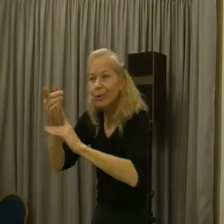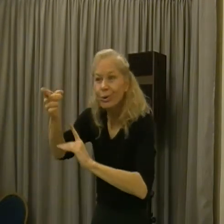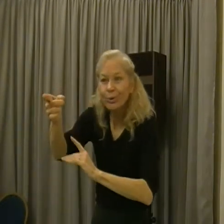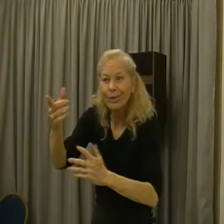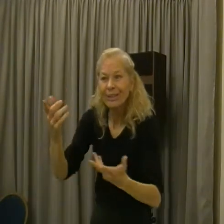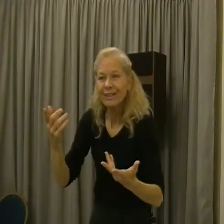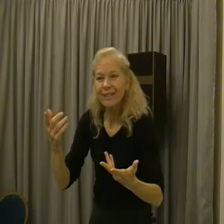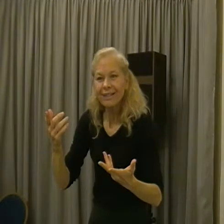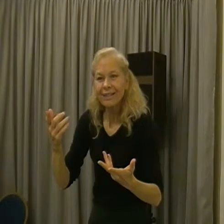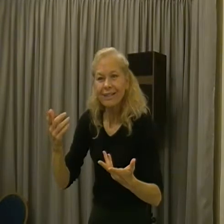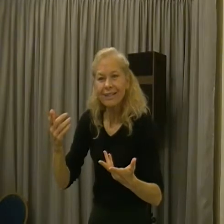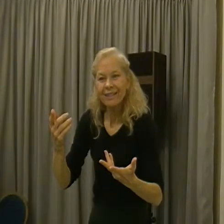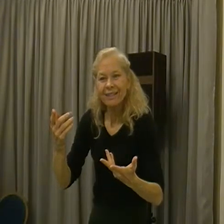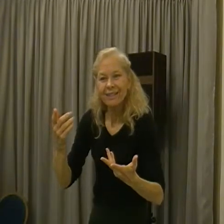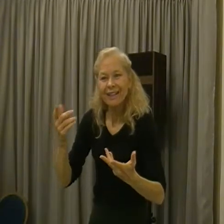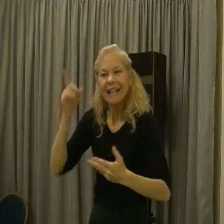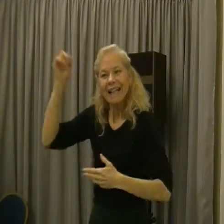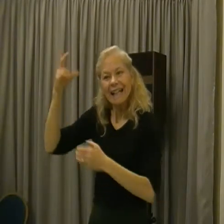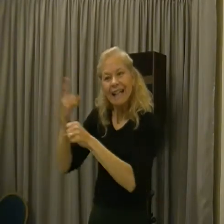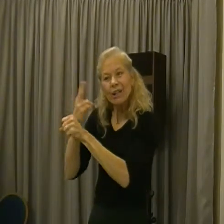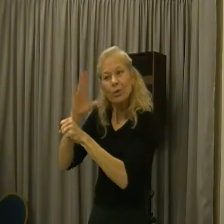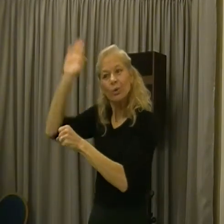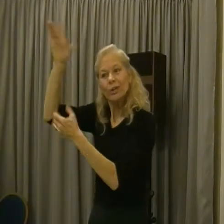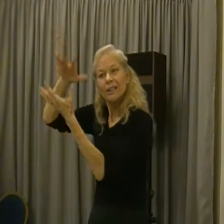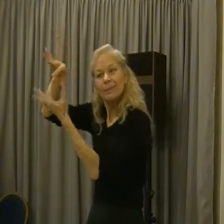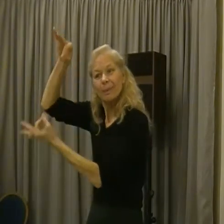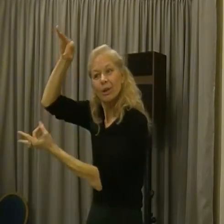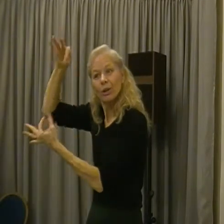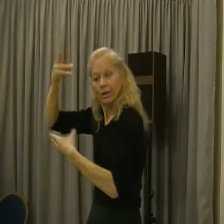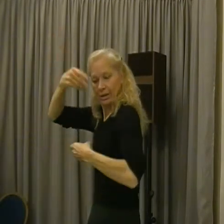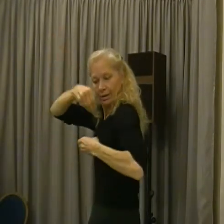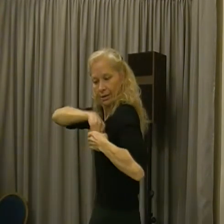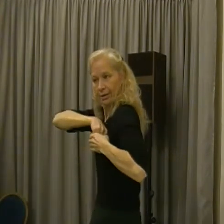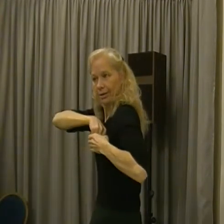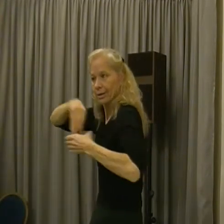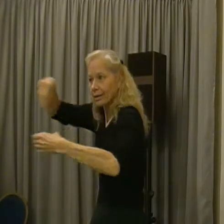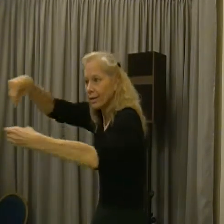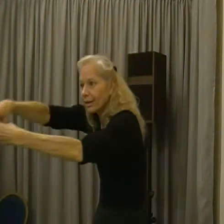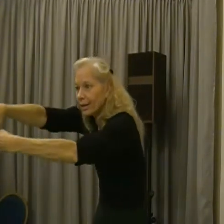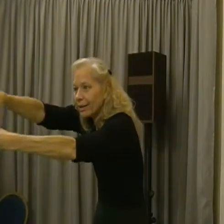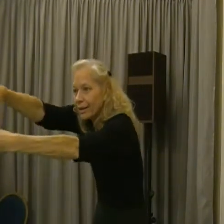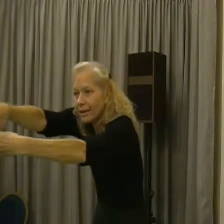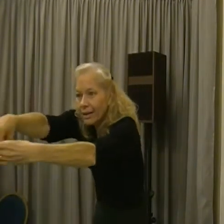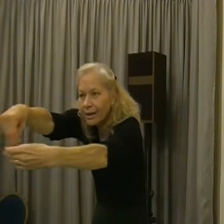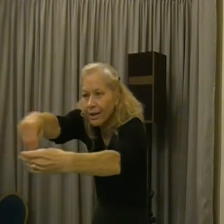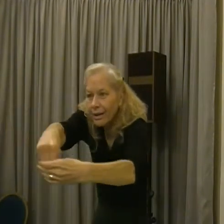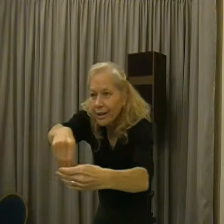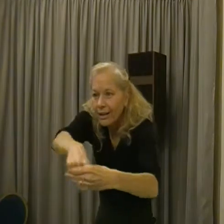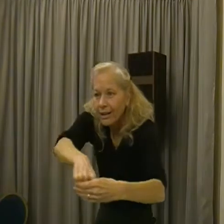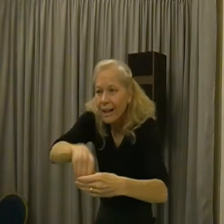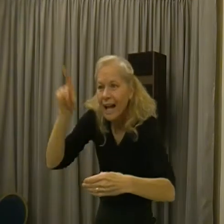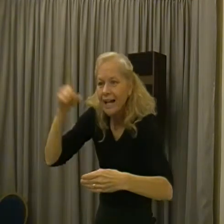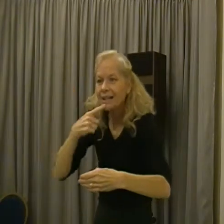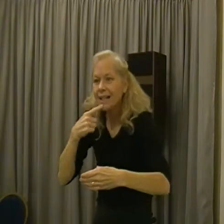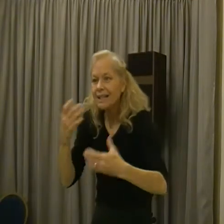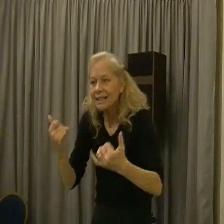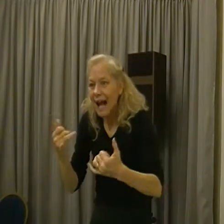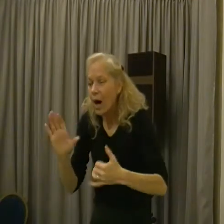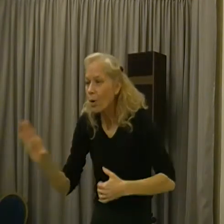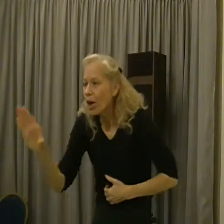that? By means of his Holy Spirit. And who bought that right for us? Jesus Christ, amen. He said, "If I didn't go to the